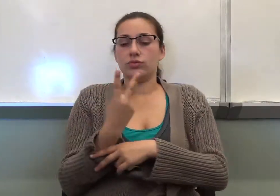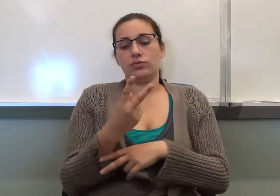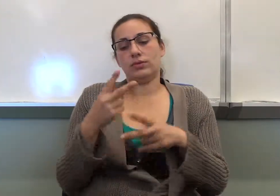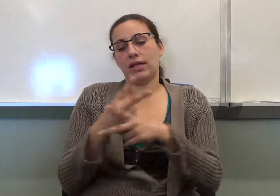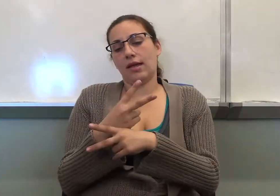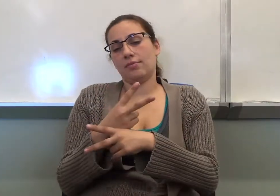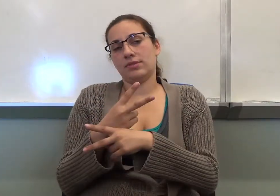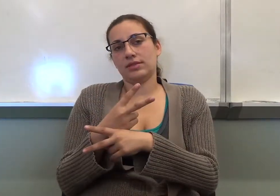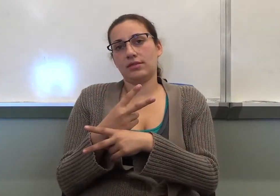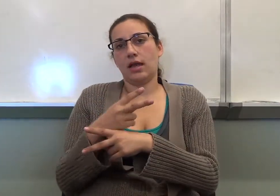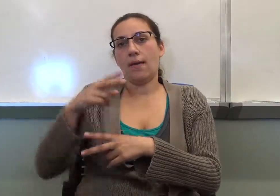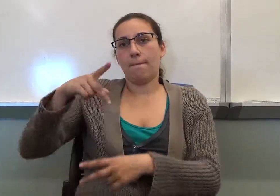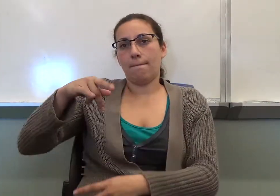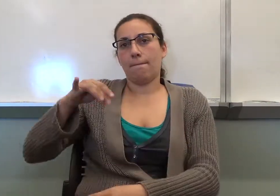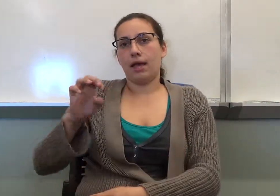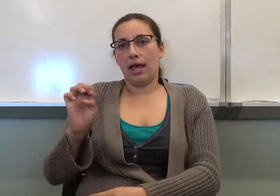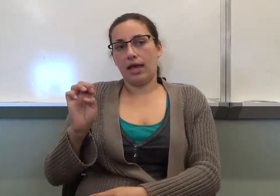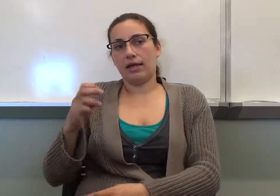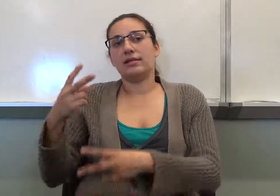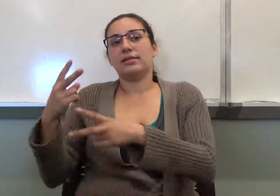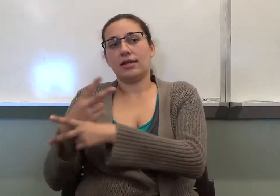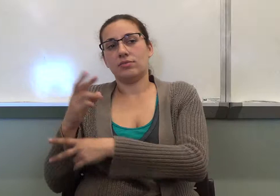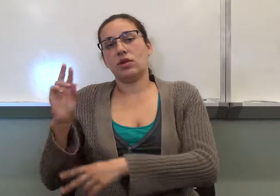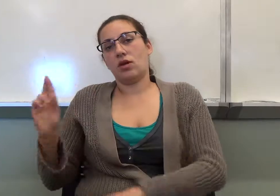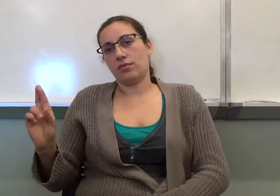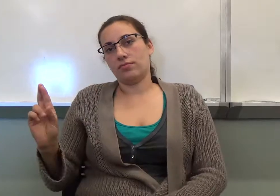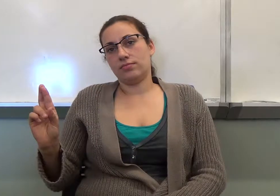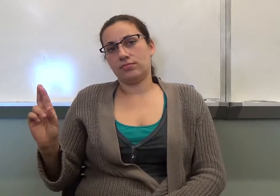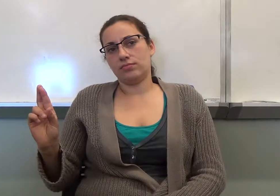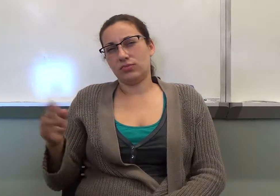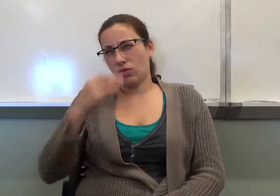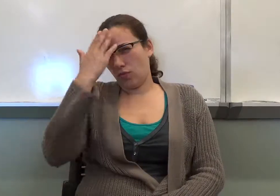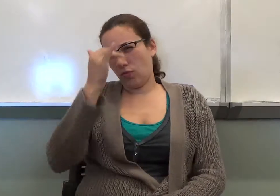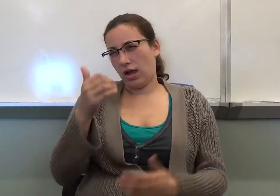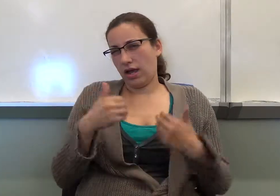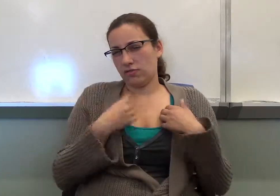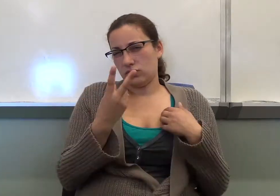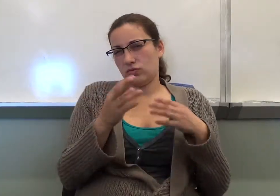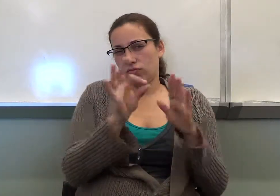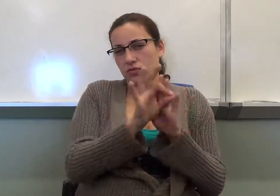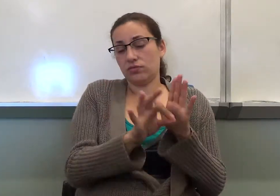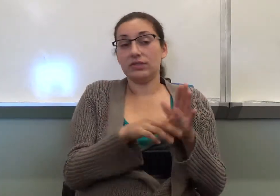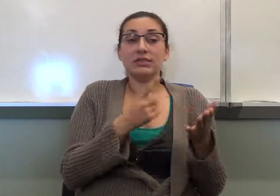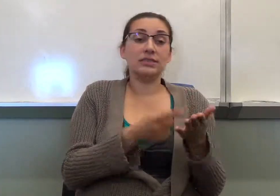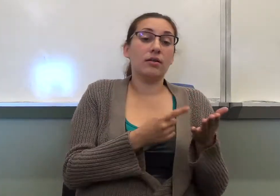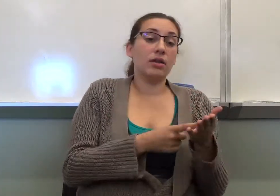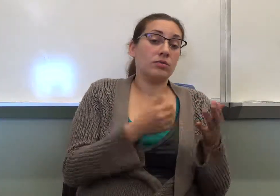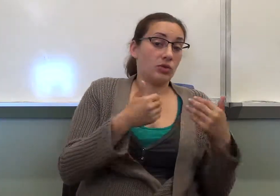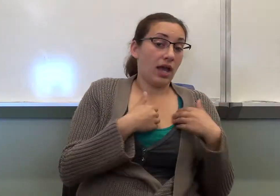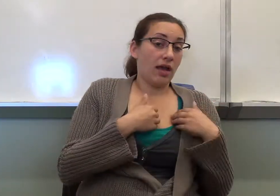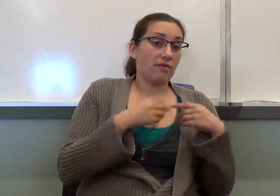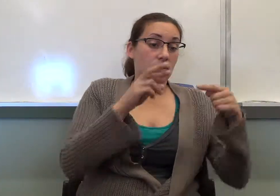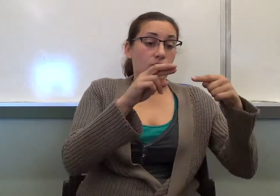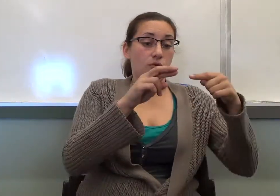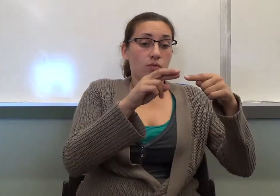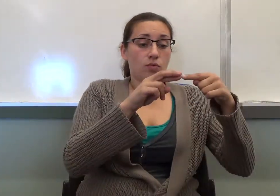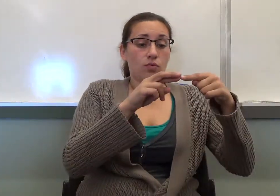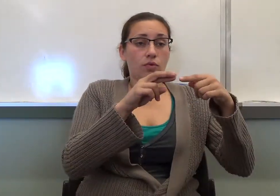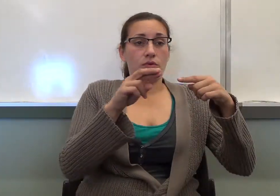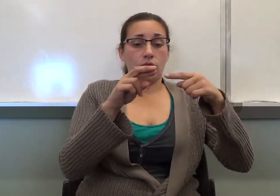times r. Now, you say, well, why do they give you these two formulas? Because sometimes you have the radius of a circle, sometimes they're giving you the diameter